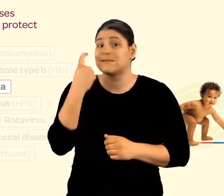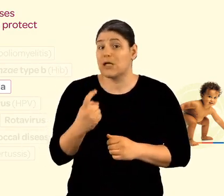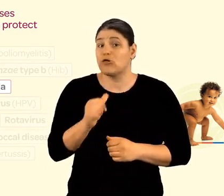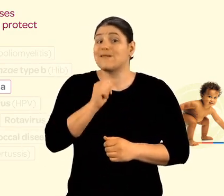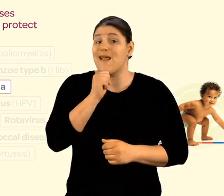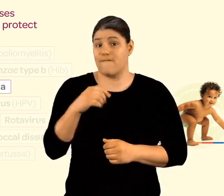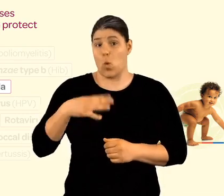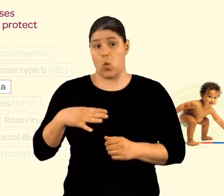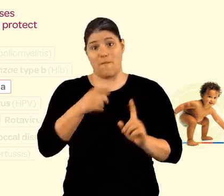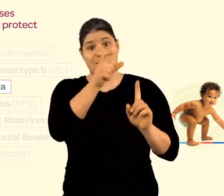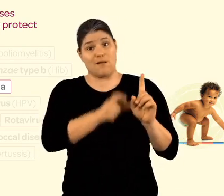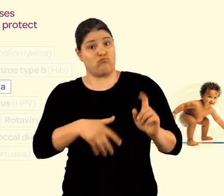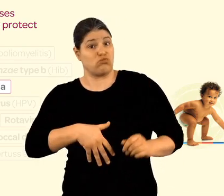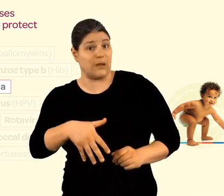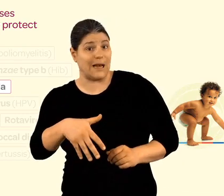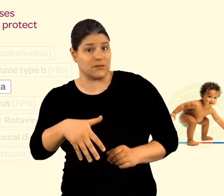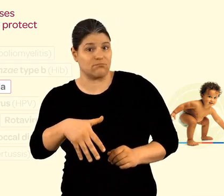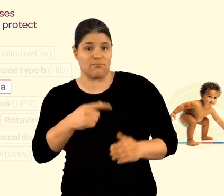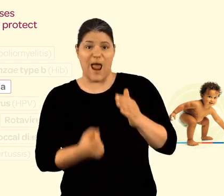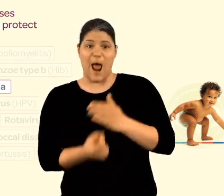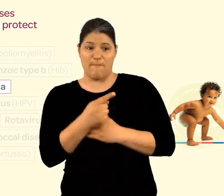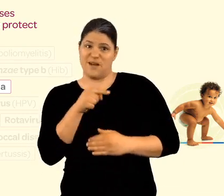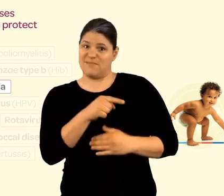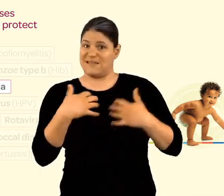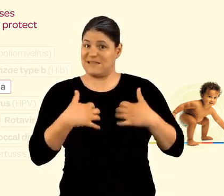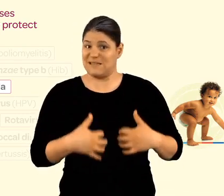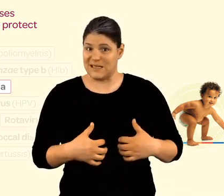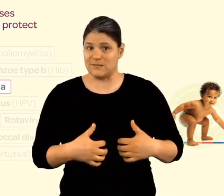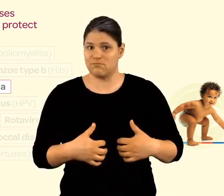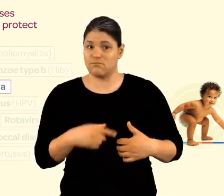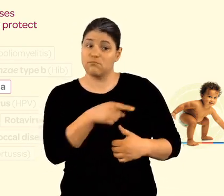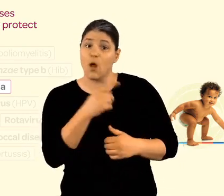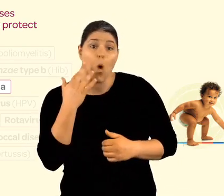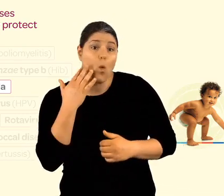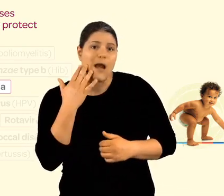It is serious if a pregnant woman catches rubella early in her pregnancy.